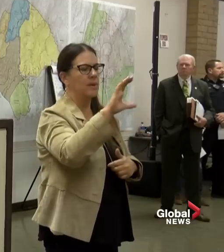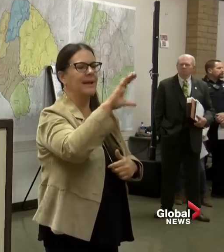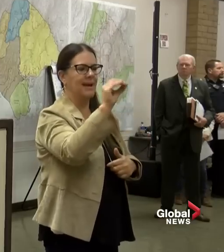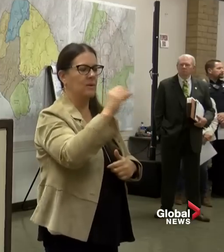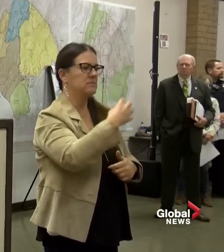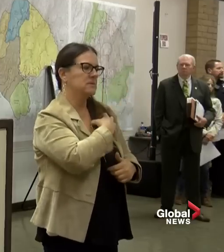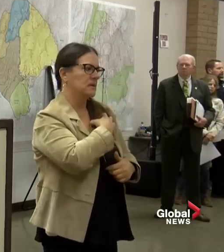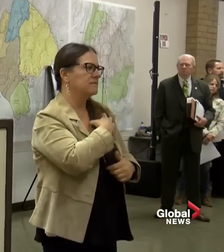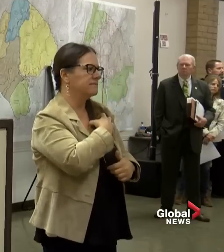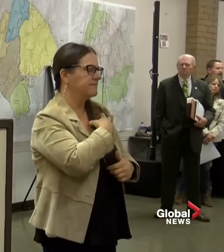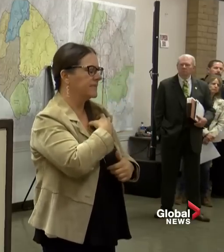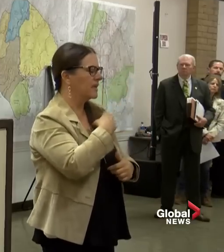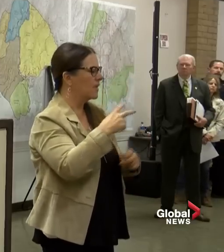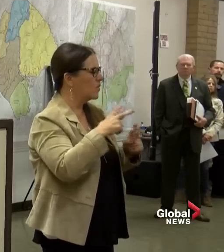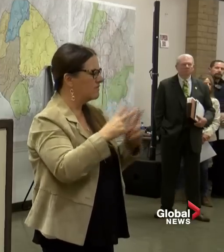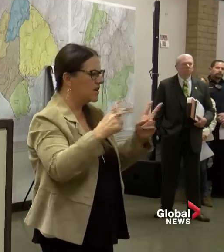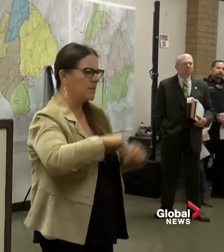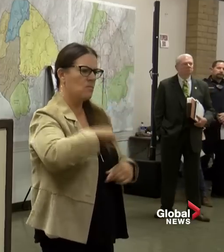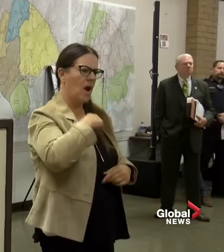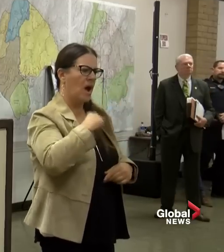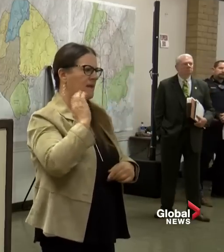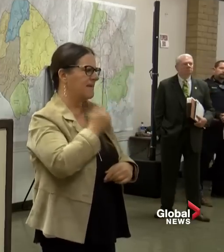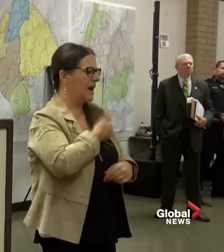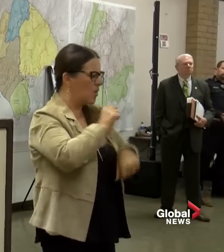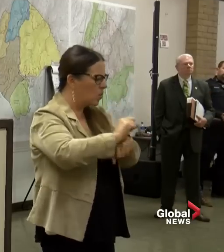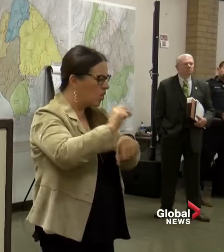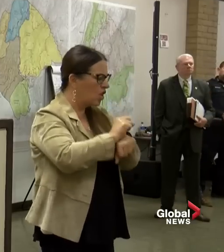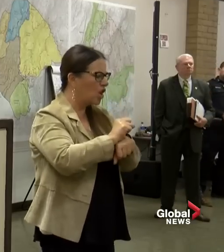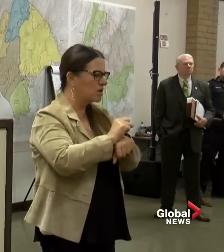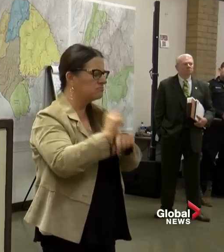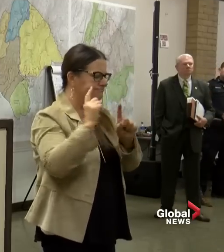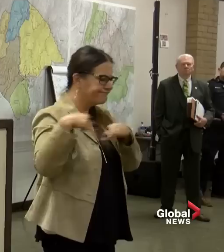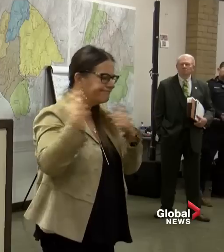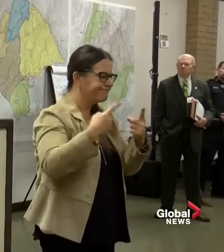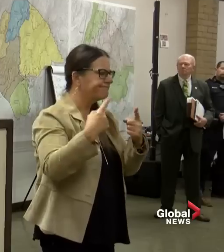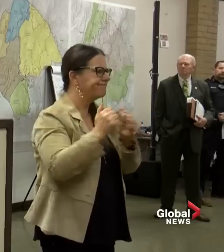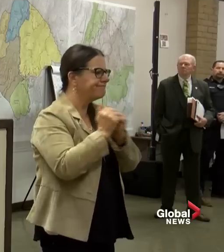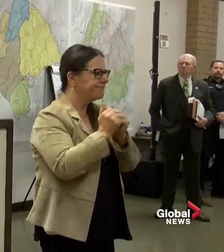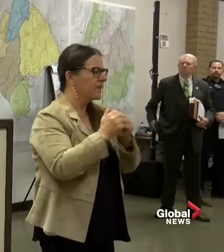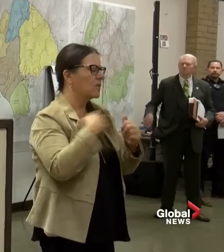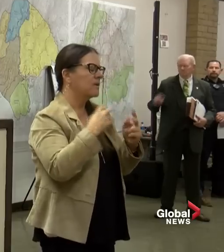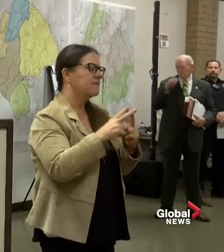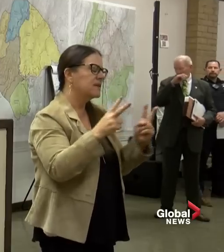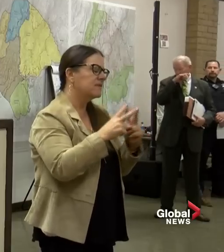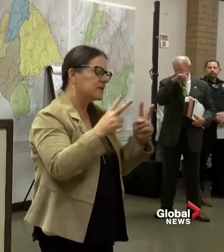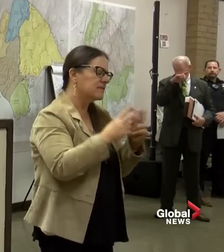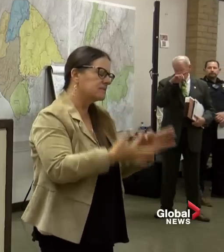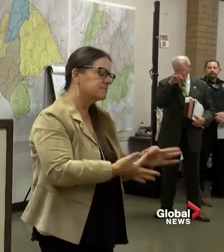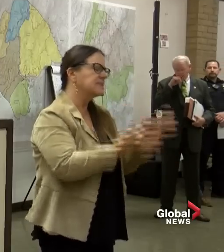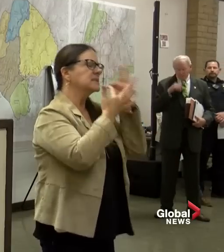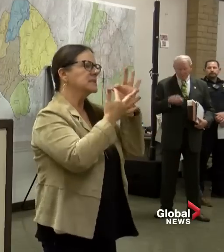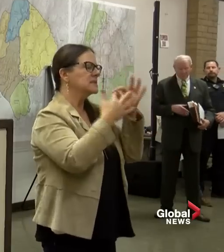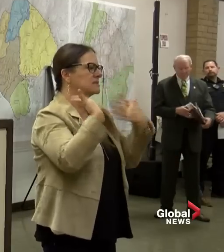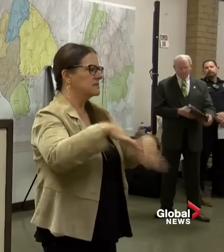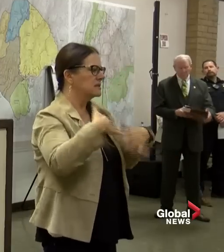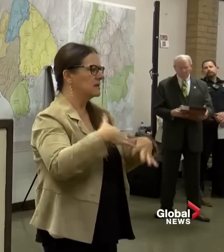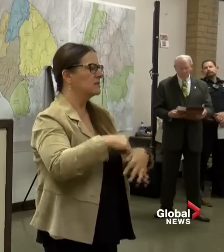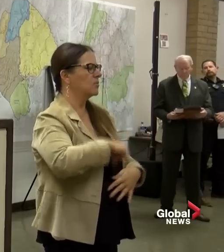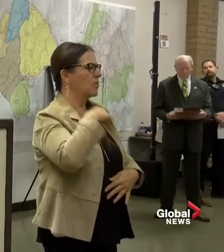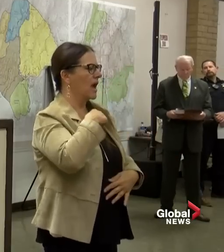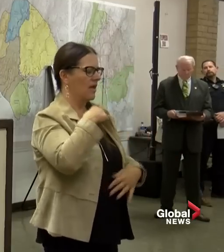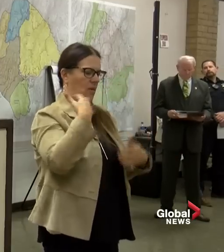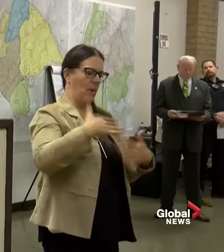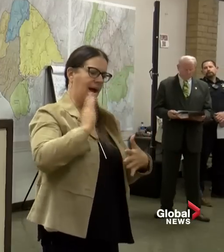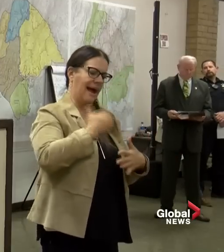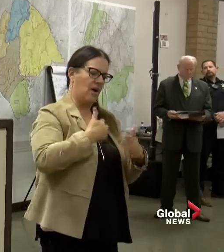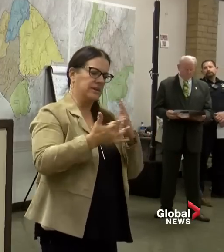very proud of the work that we've done, and we are exceptionally proud of how our technology